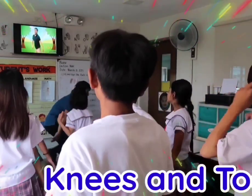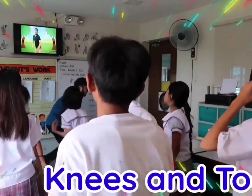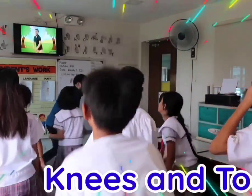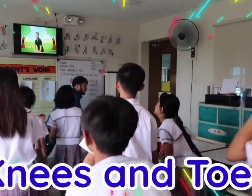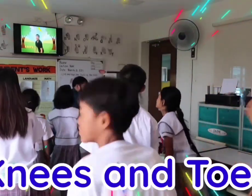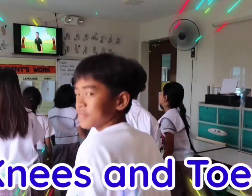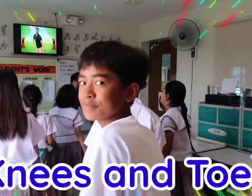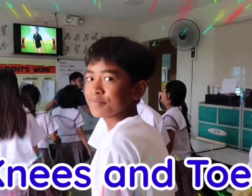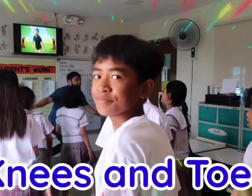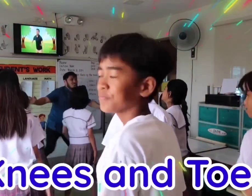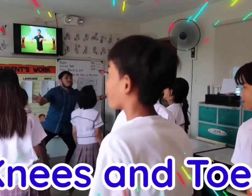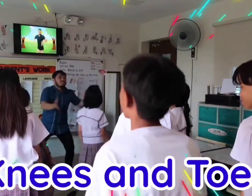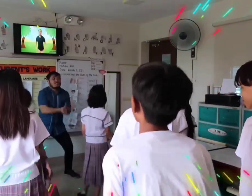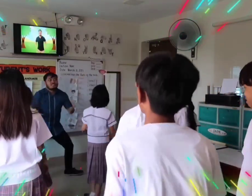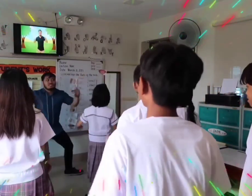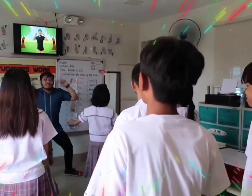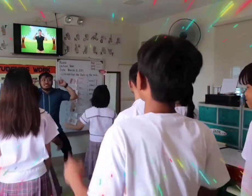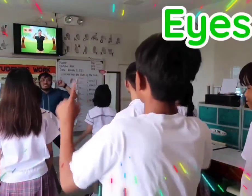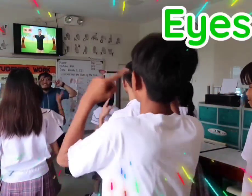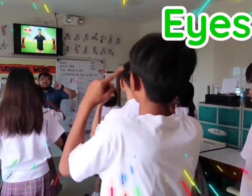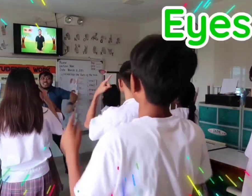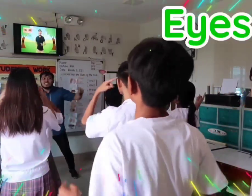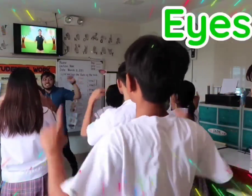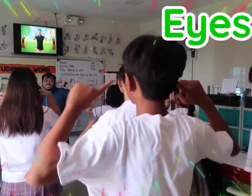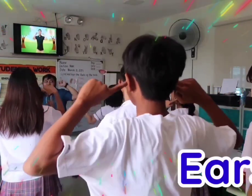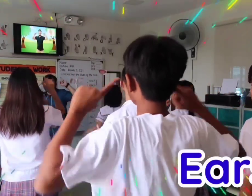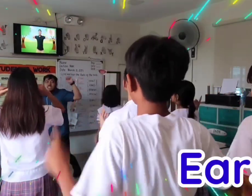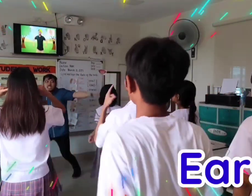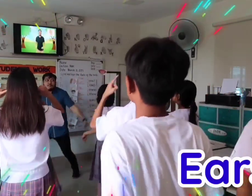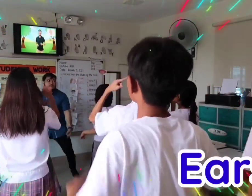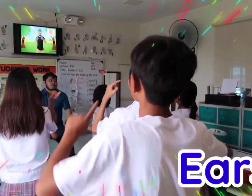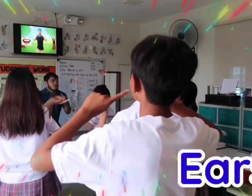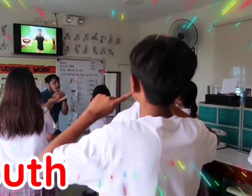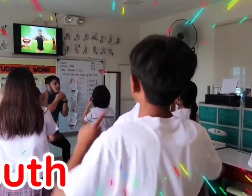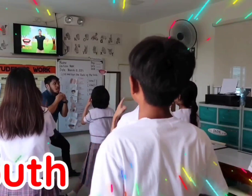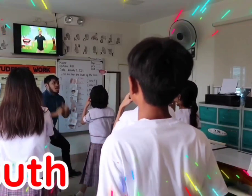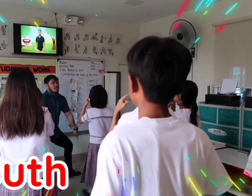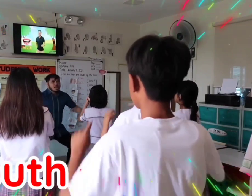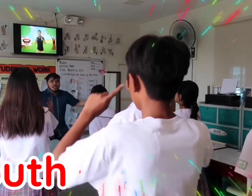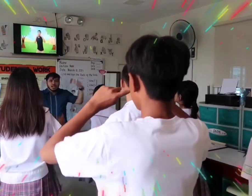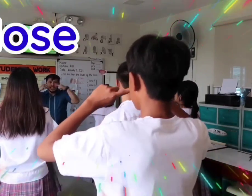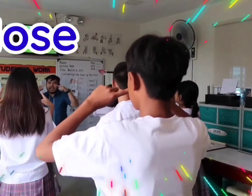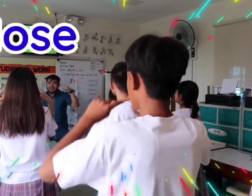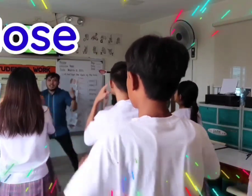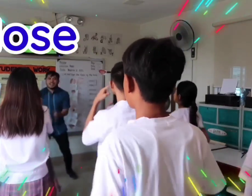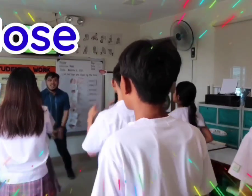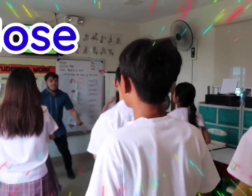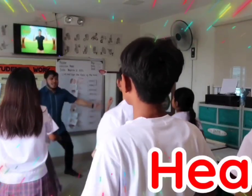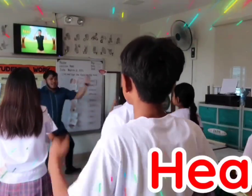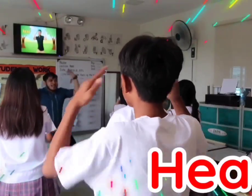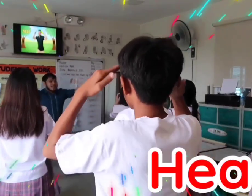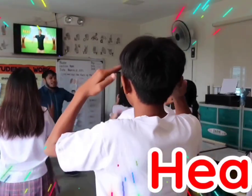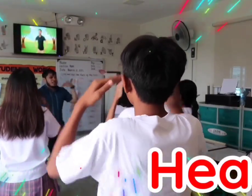toes. Knees and toes. With eyes and ears and mouth and nose. Head,